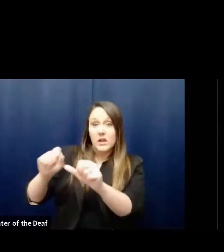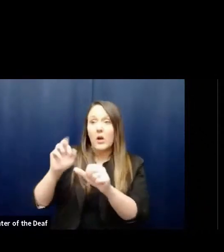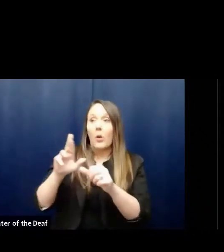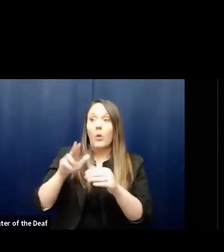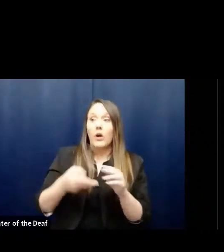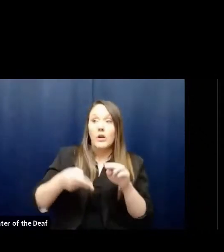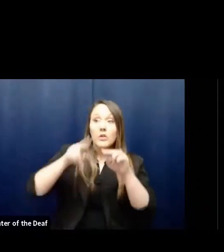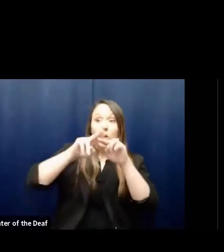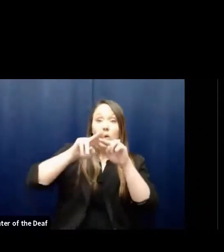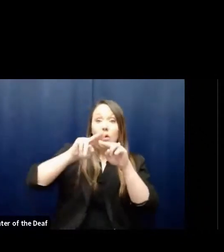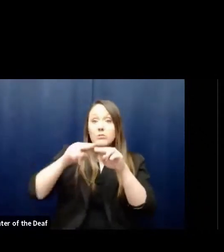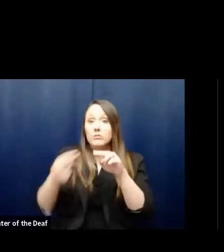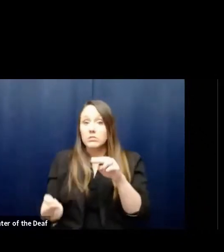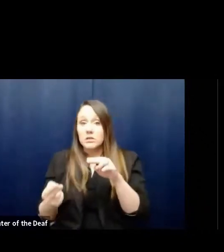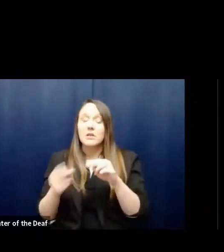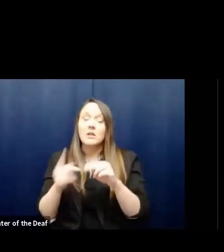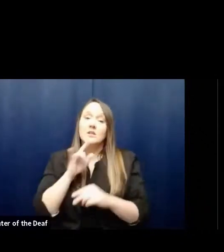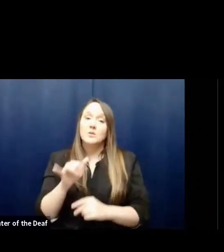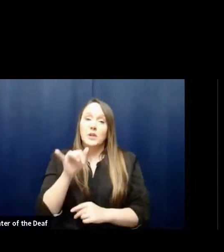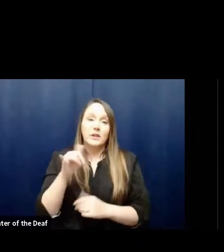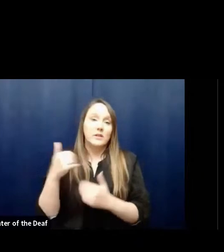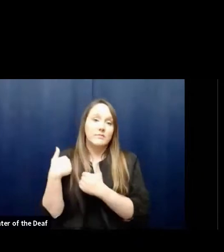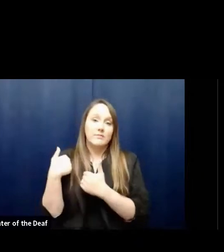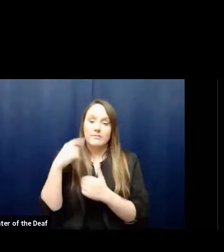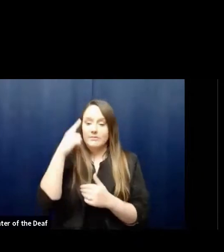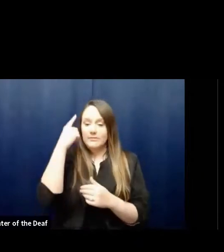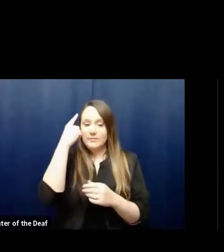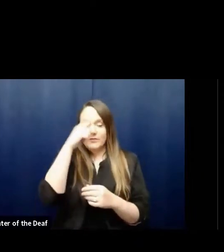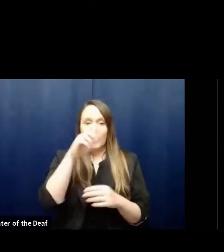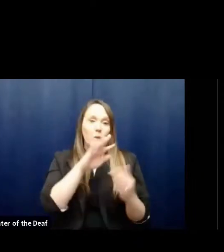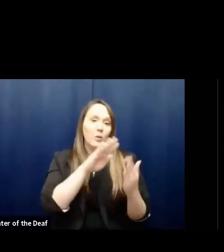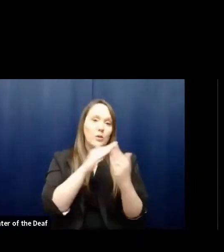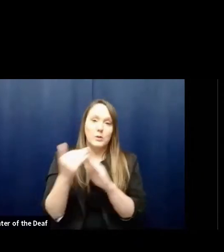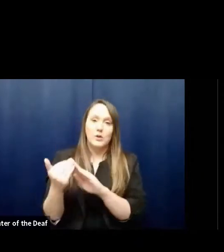is really up to the community. We